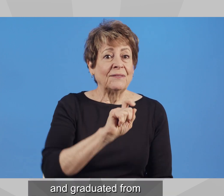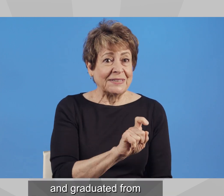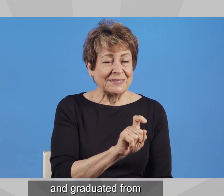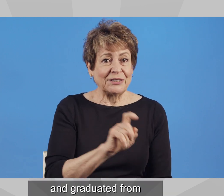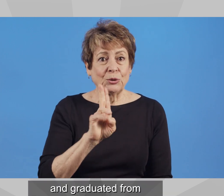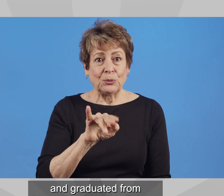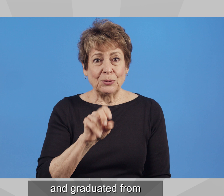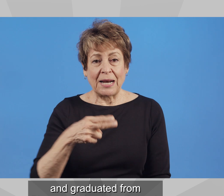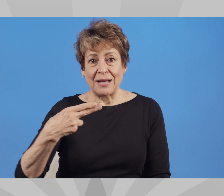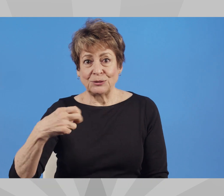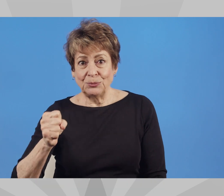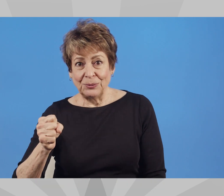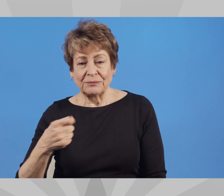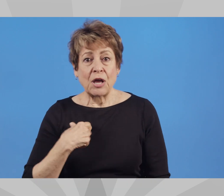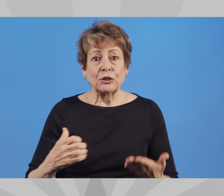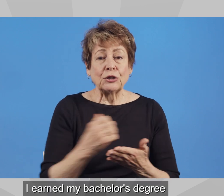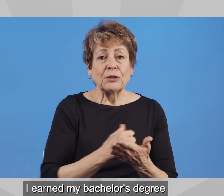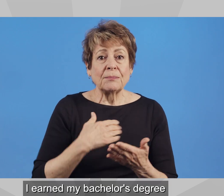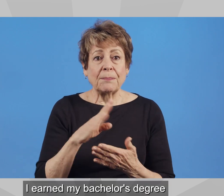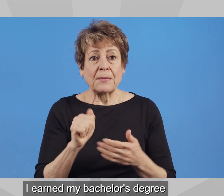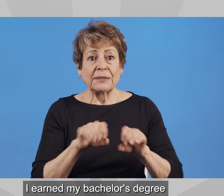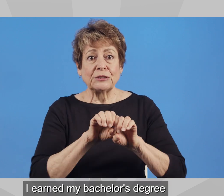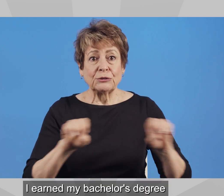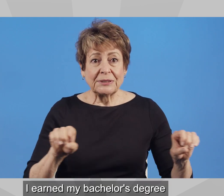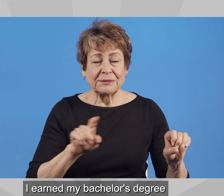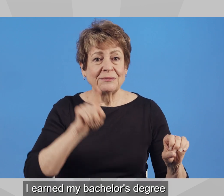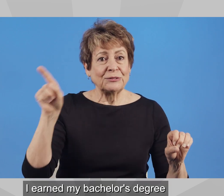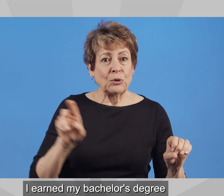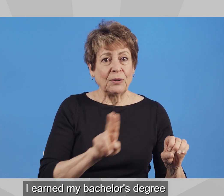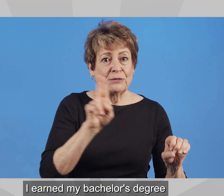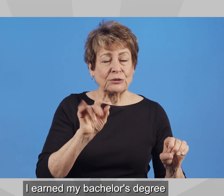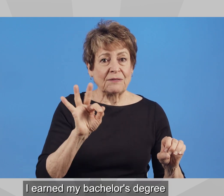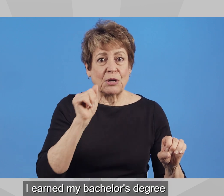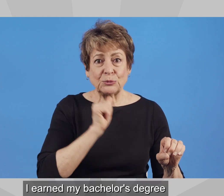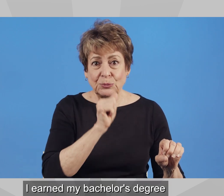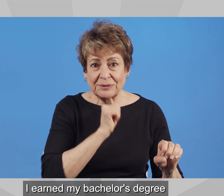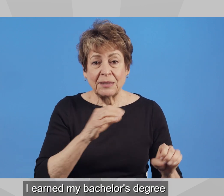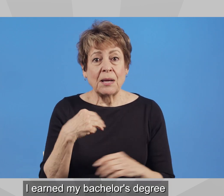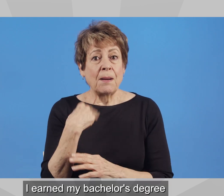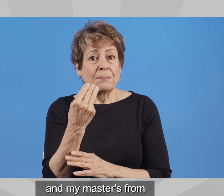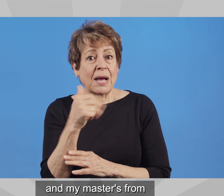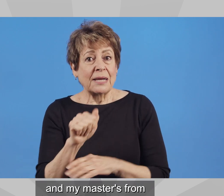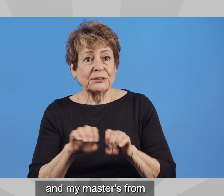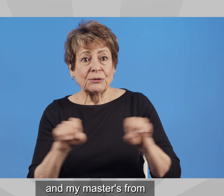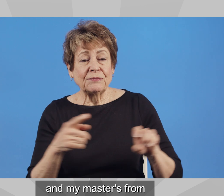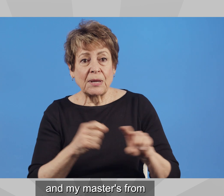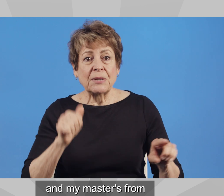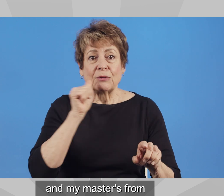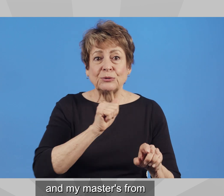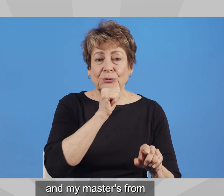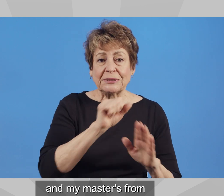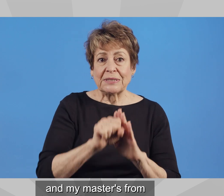from Phoenix Union High School. I earned my bachelor's degree at University of Arizona and my master's